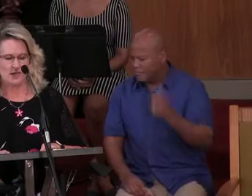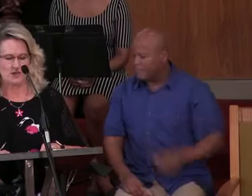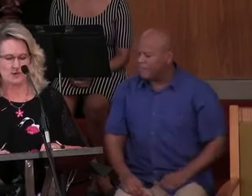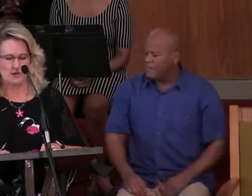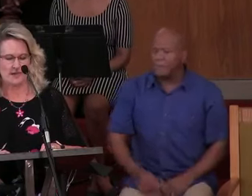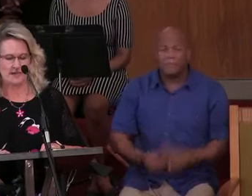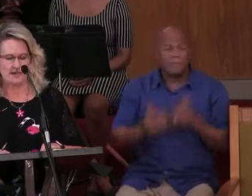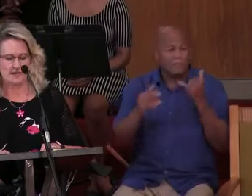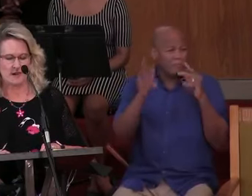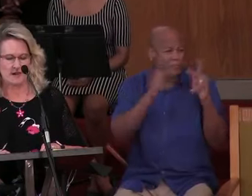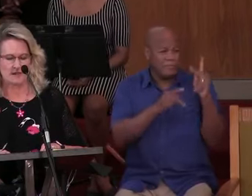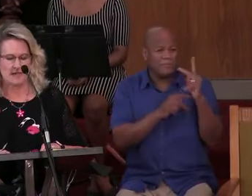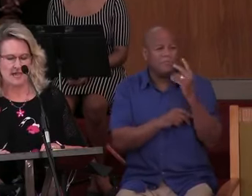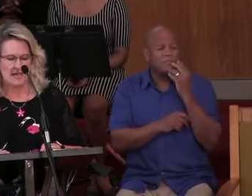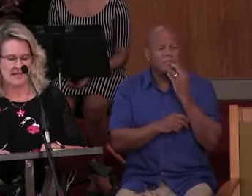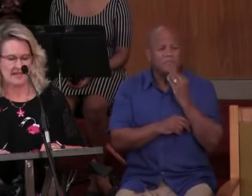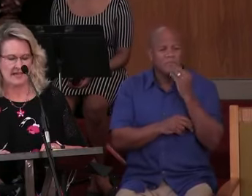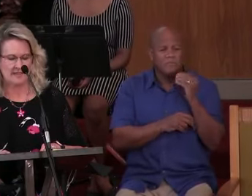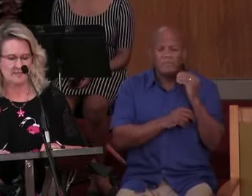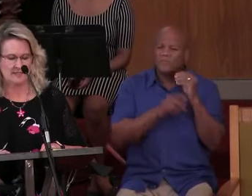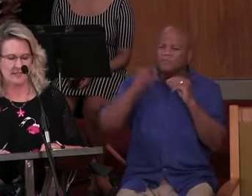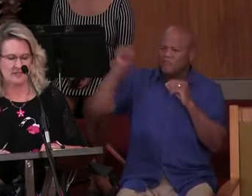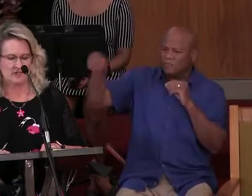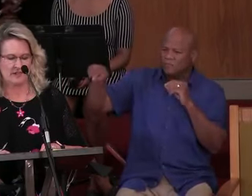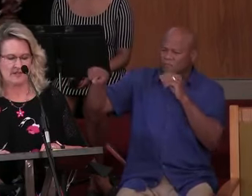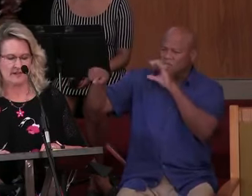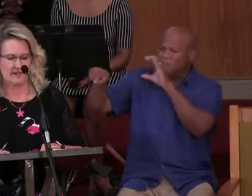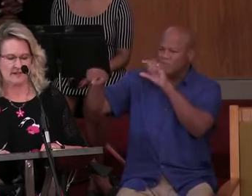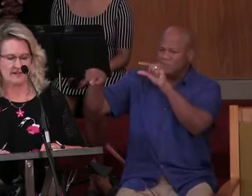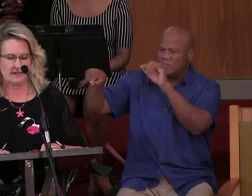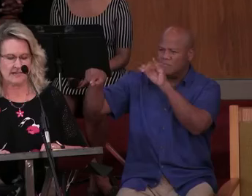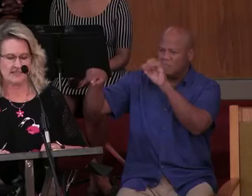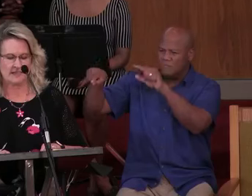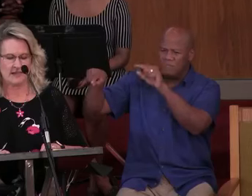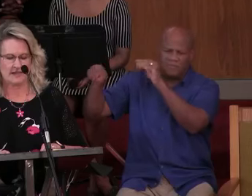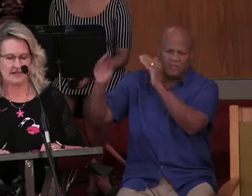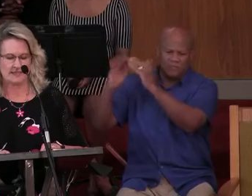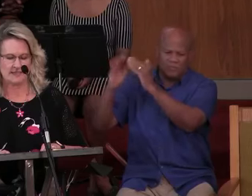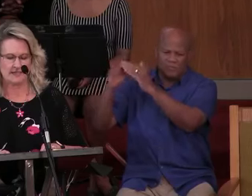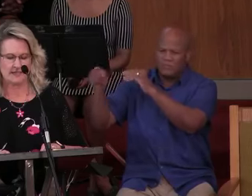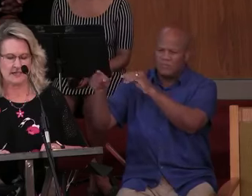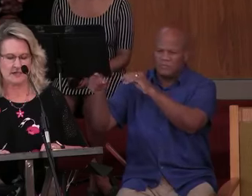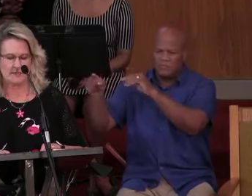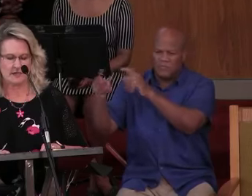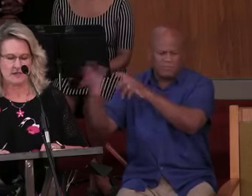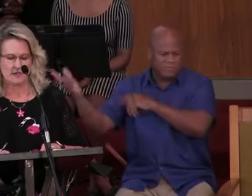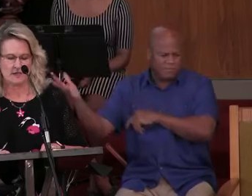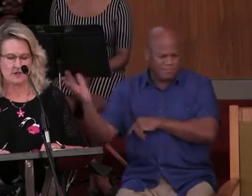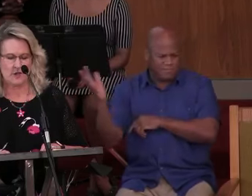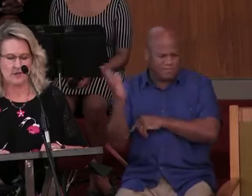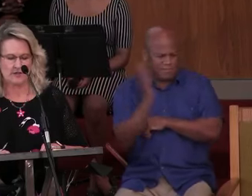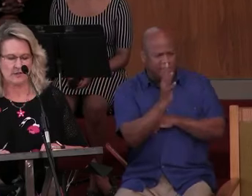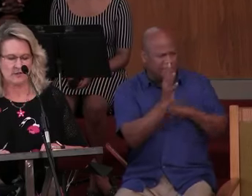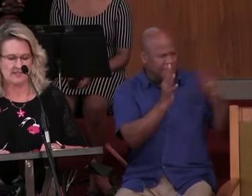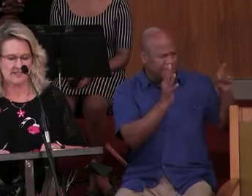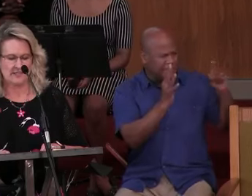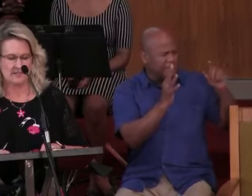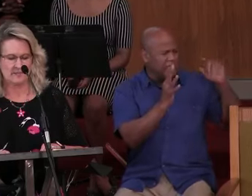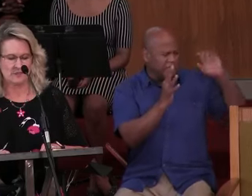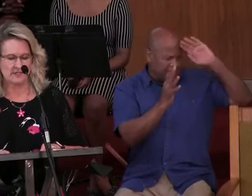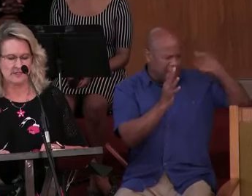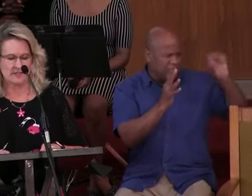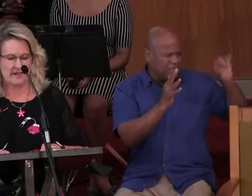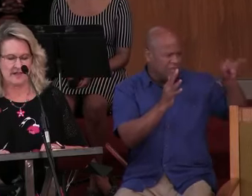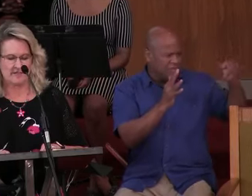approached Joshua at Gilgal, and Caleb, son of Jephunneh, the Kenizzite, said to him, "You know what the Lord said